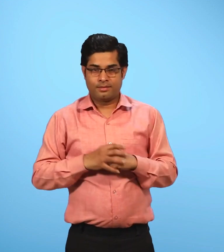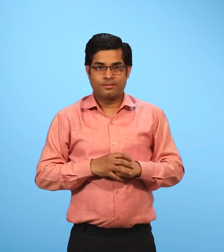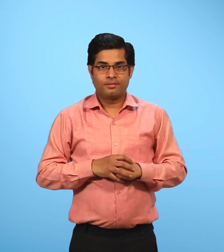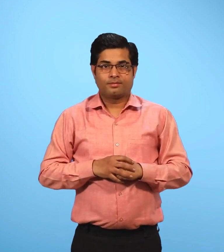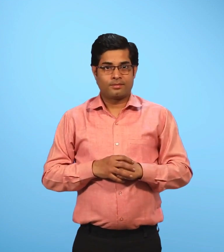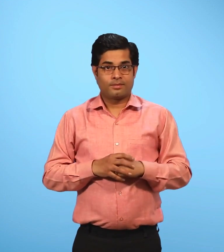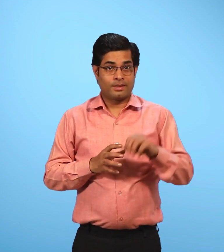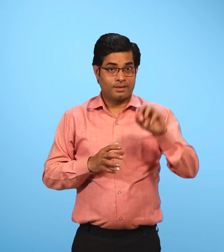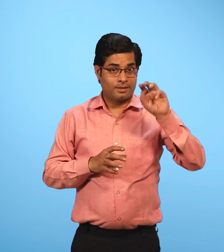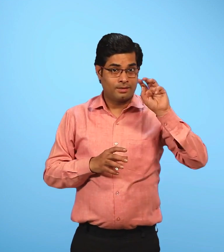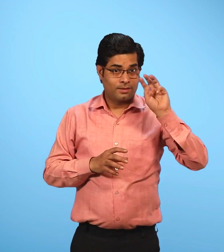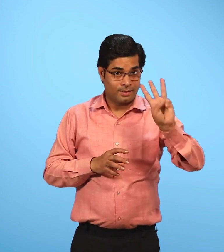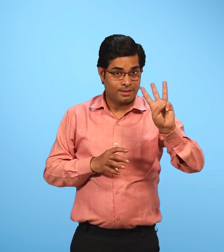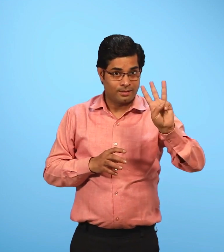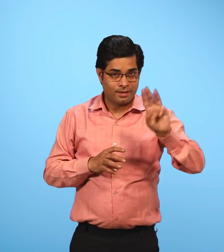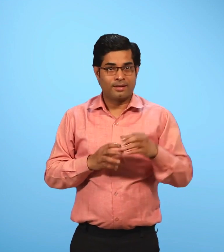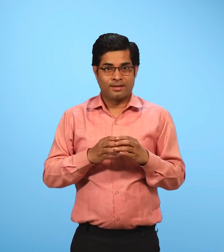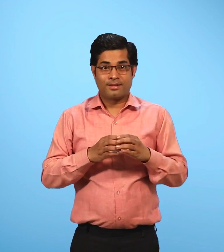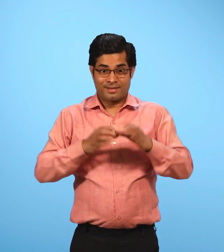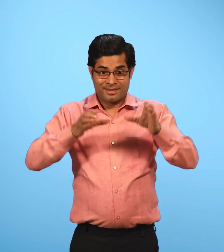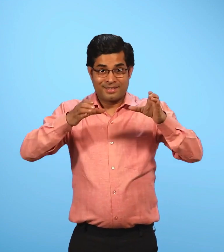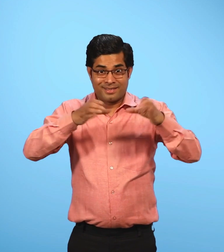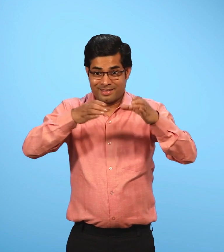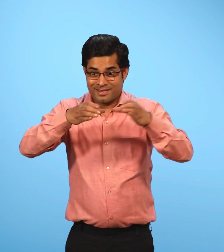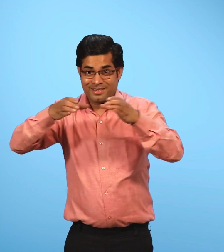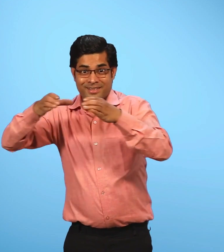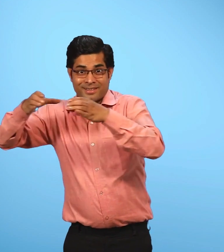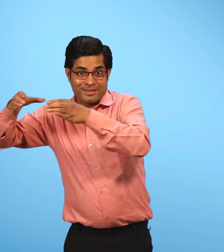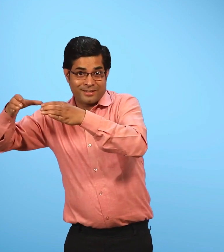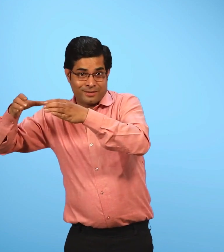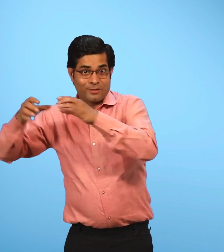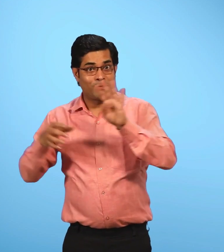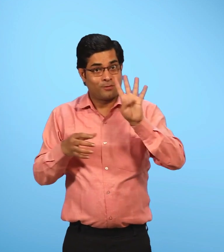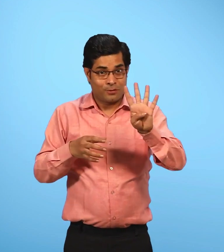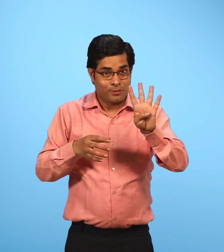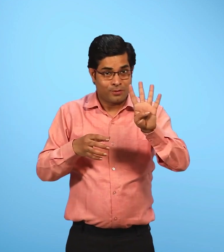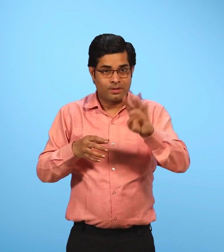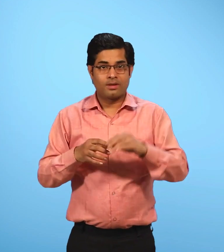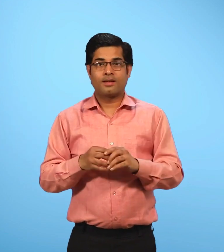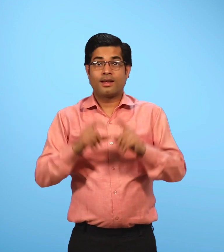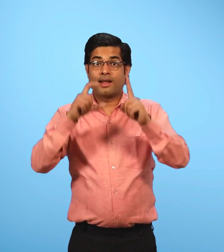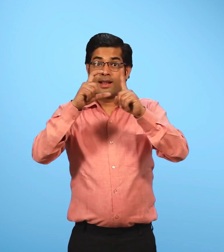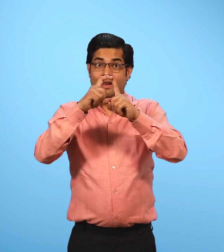His name was blank. Page 56.